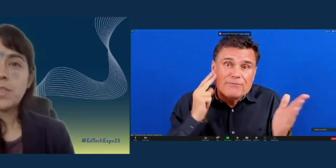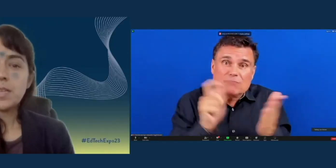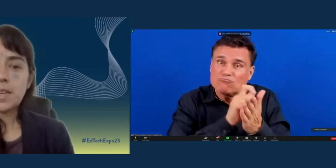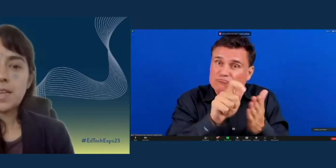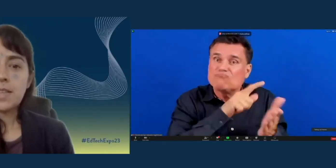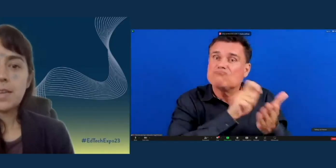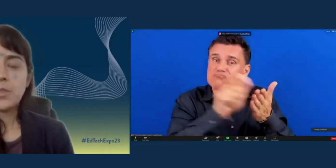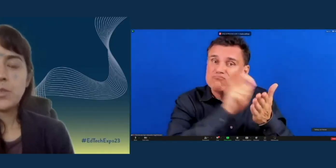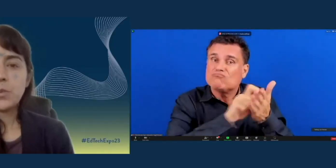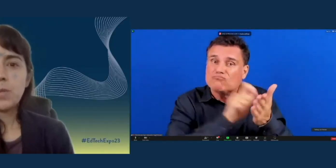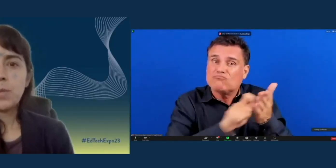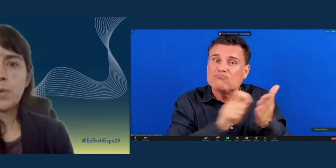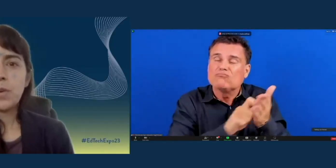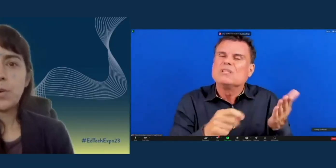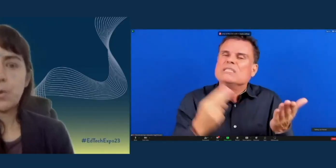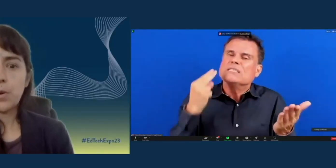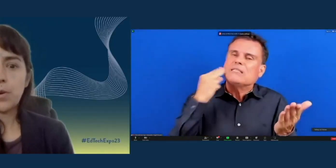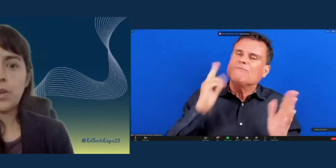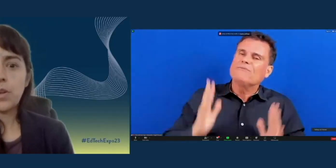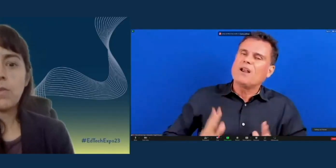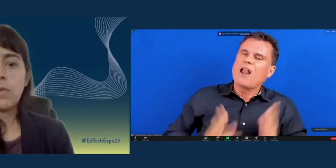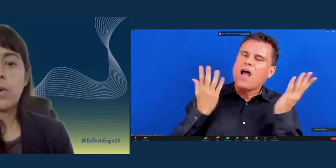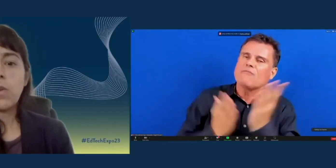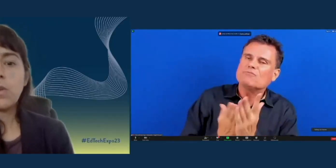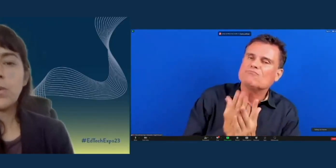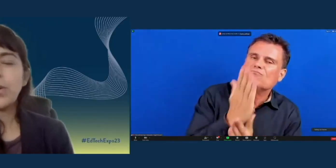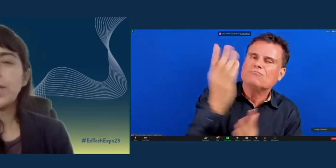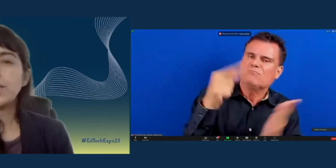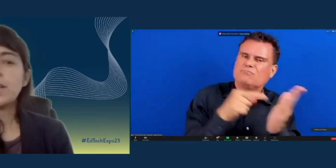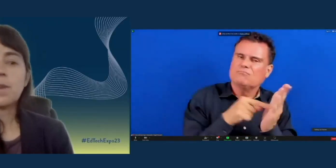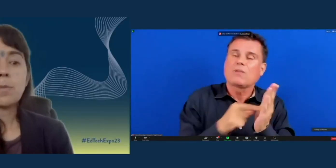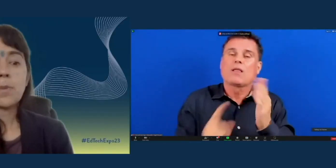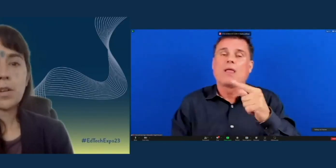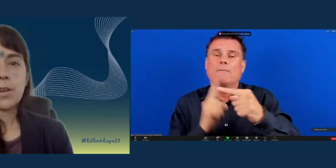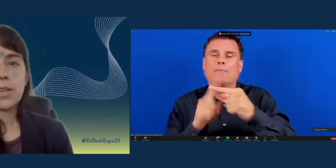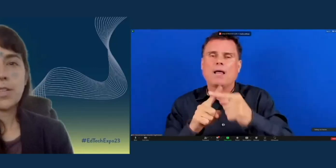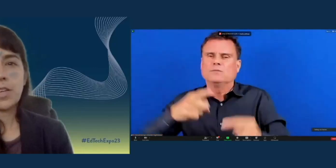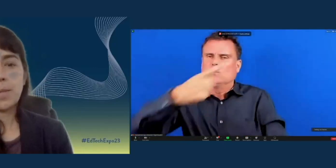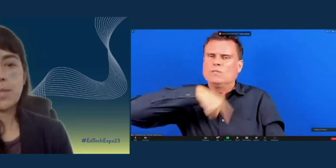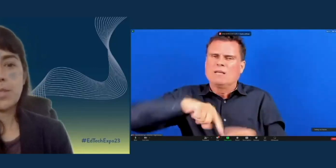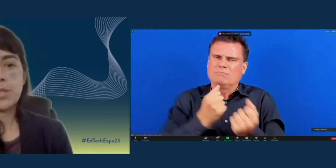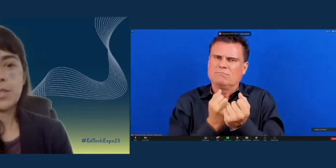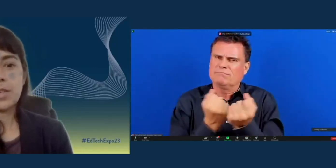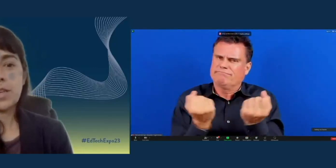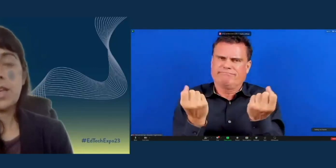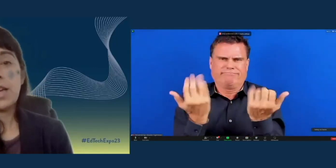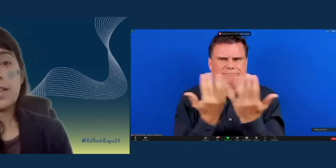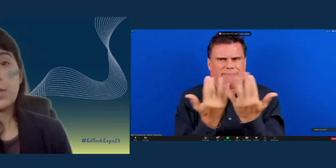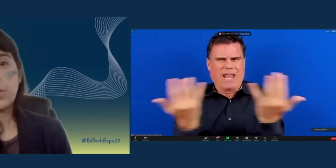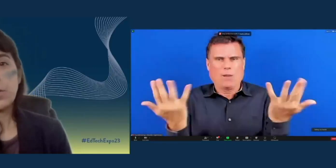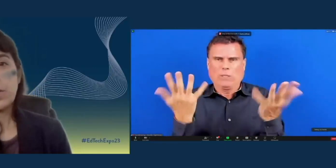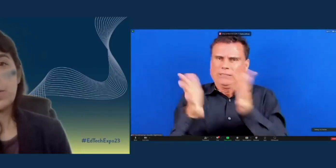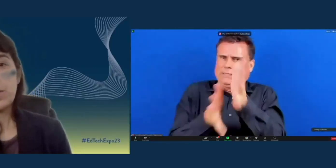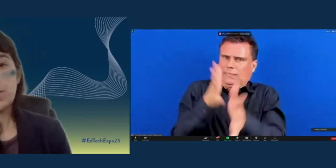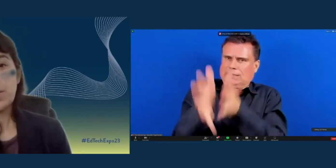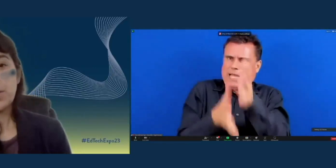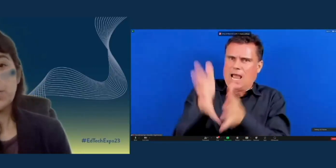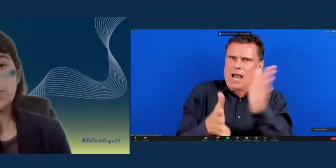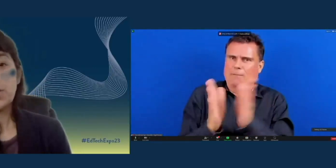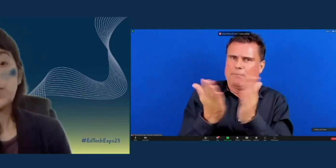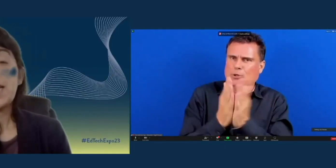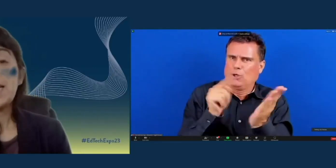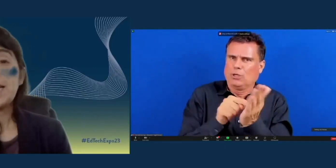established a sign language storybook cohort for all awardees of our book creation competition and their local DPO